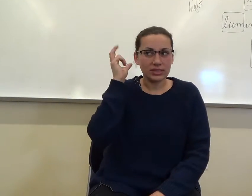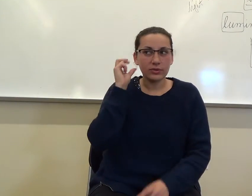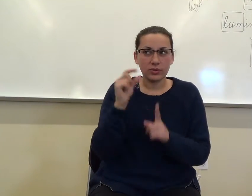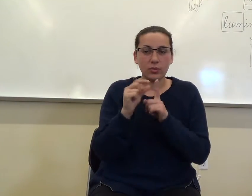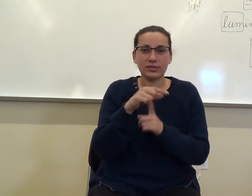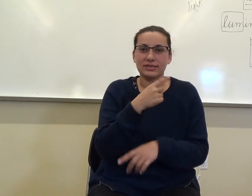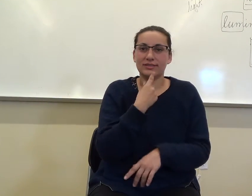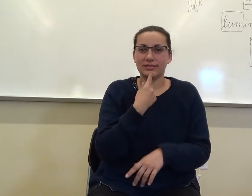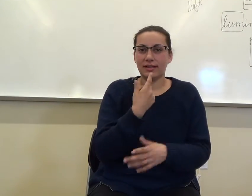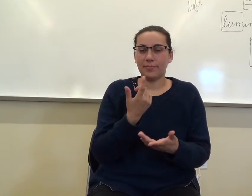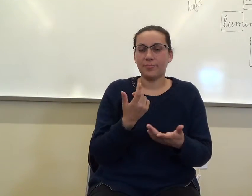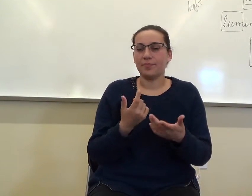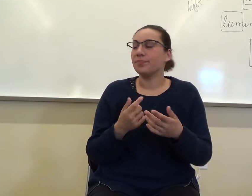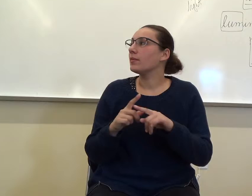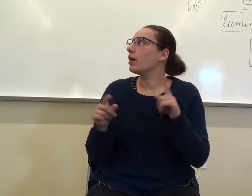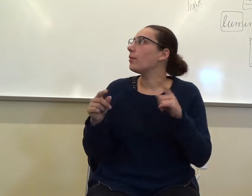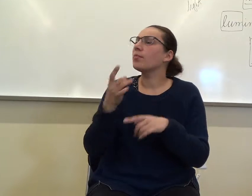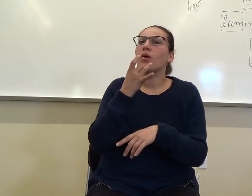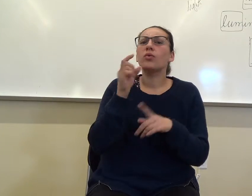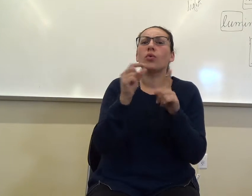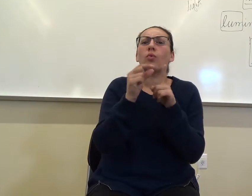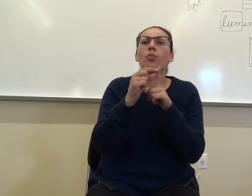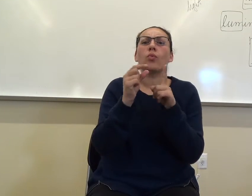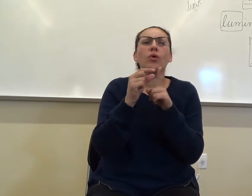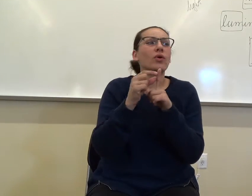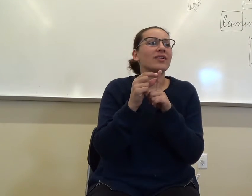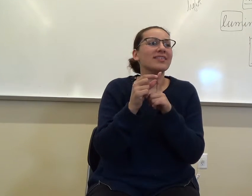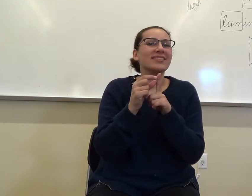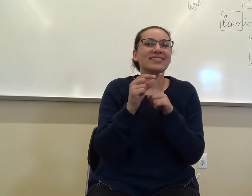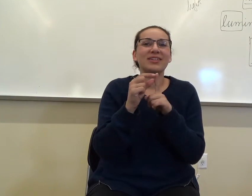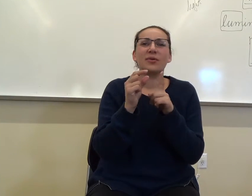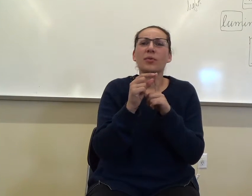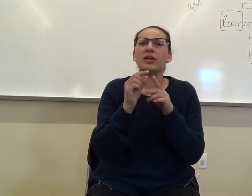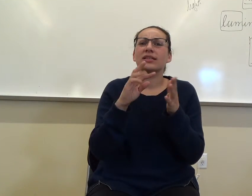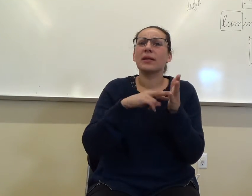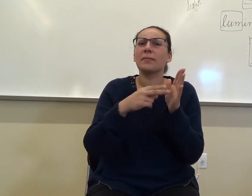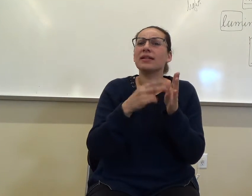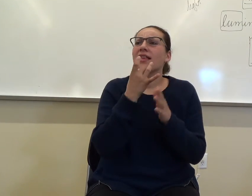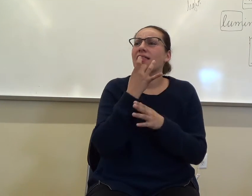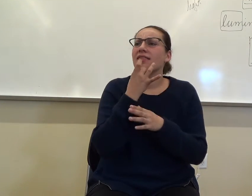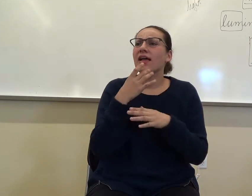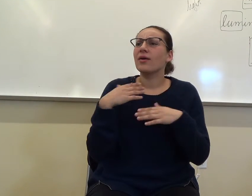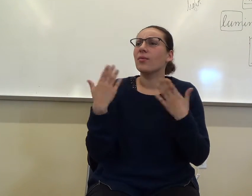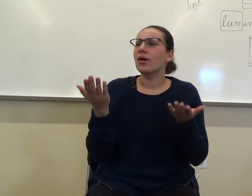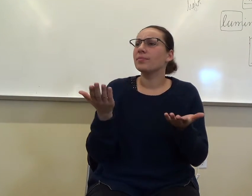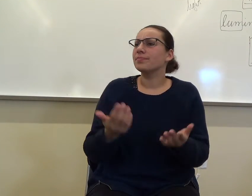word that has to do with light? Baseball